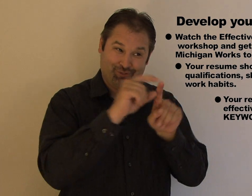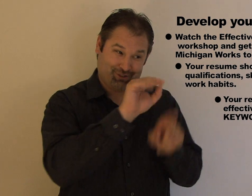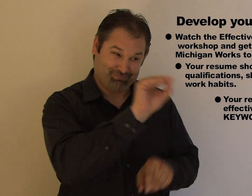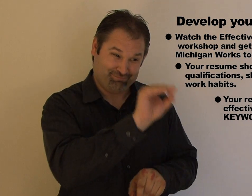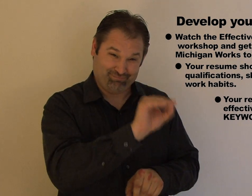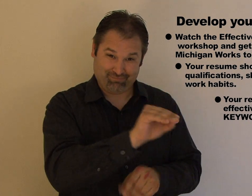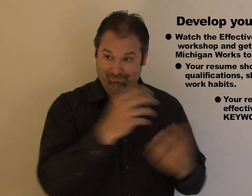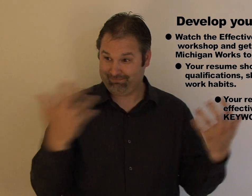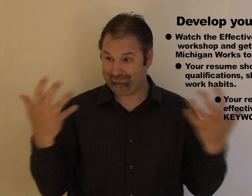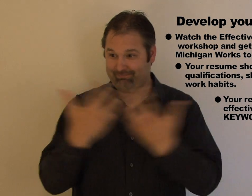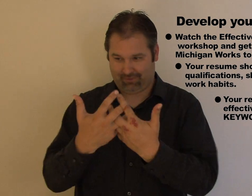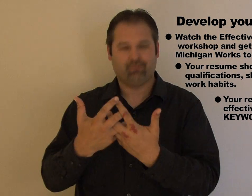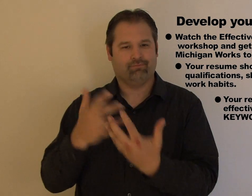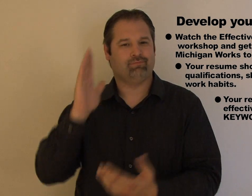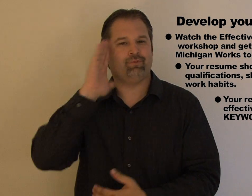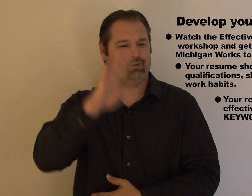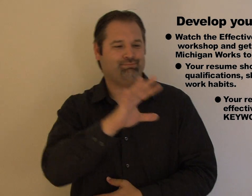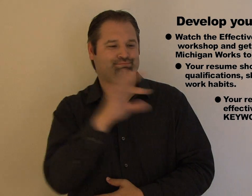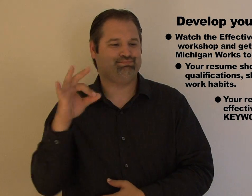person for that job.